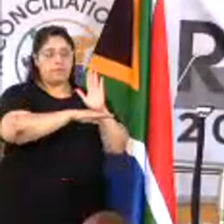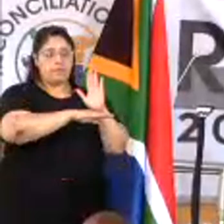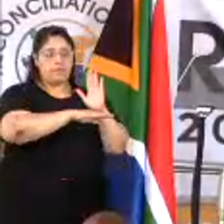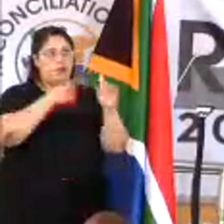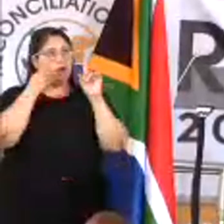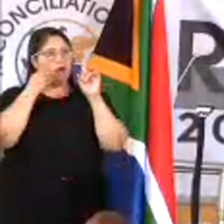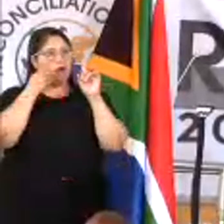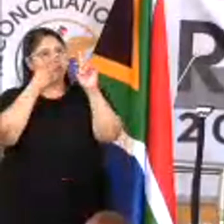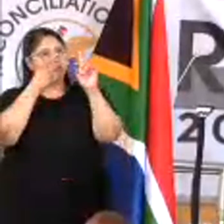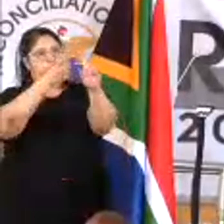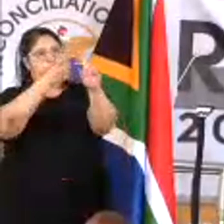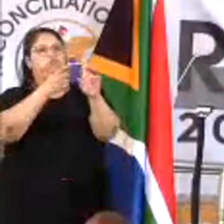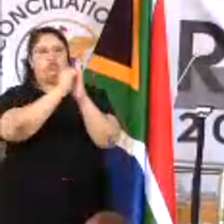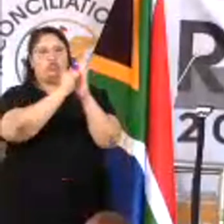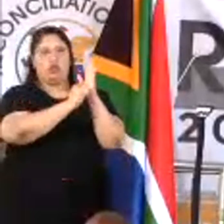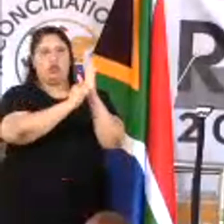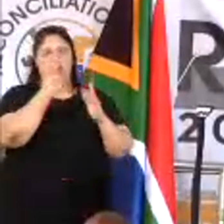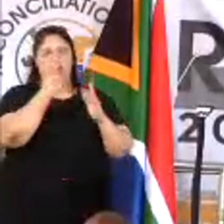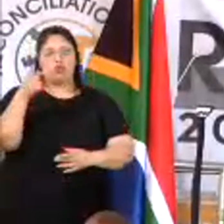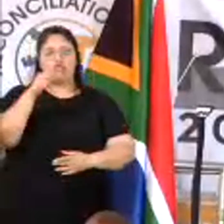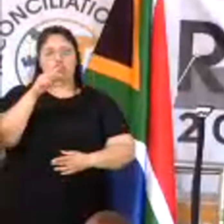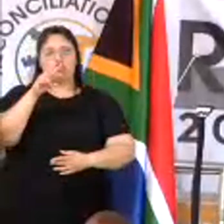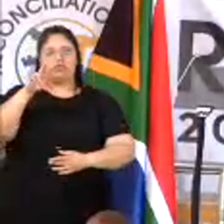our G20 presidency.